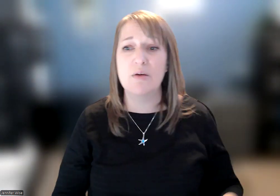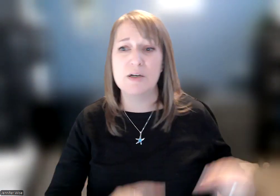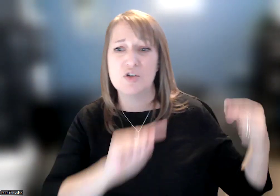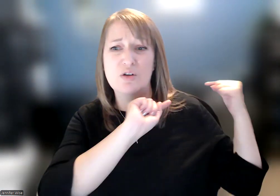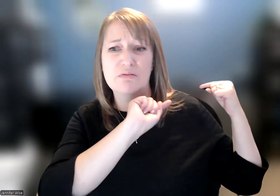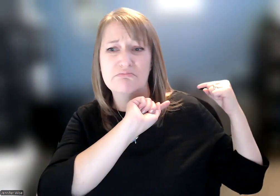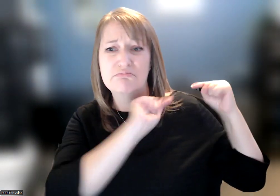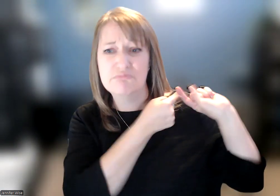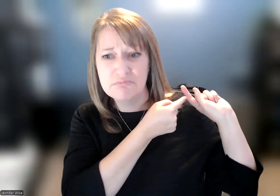hurt my shoulder.